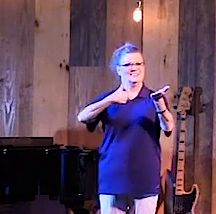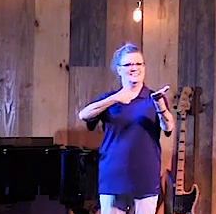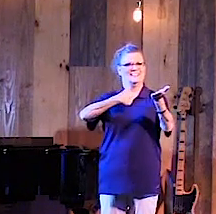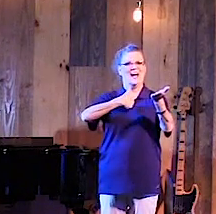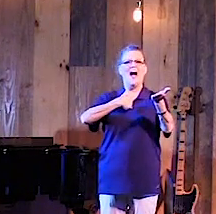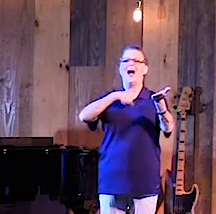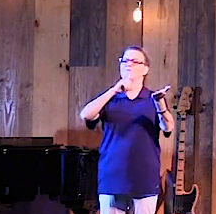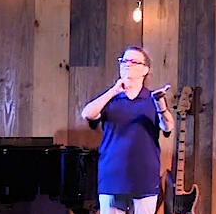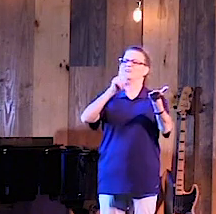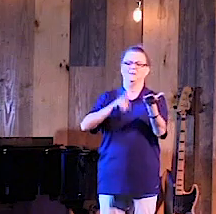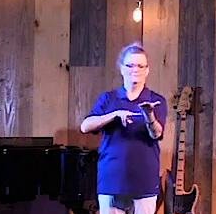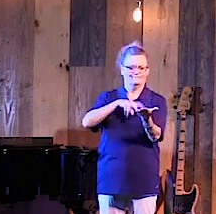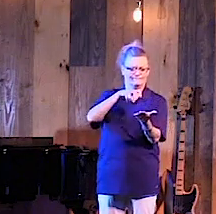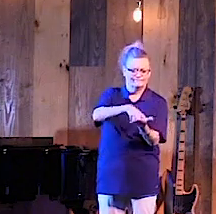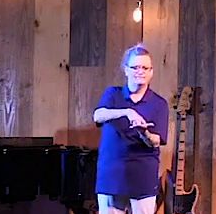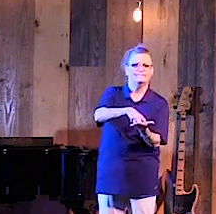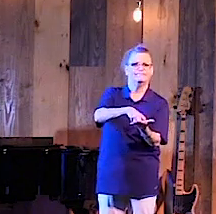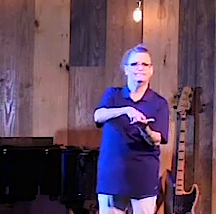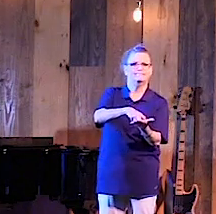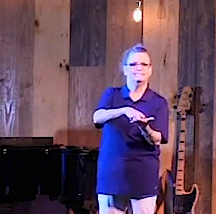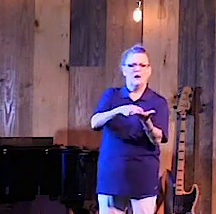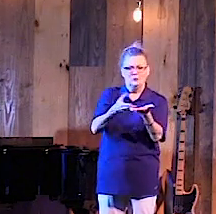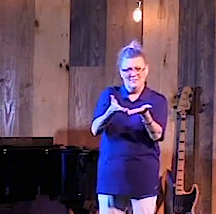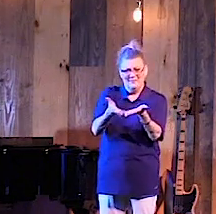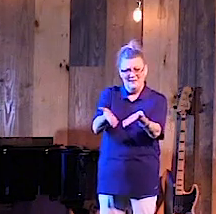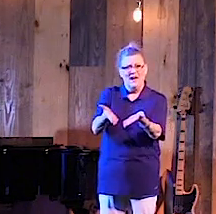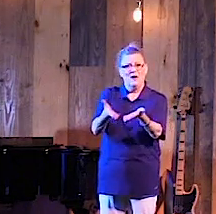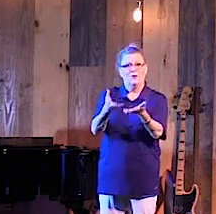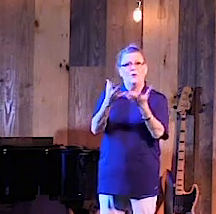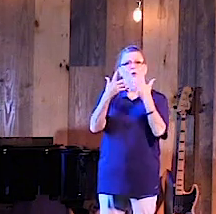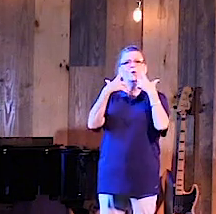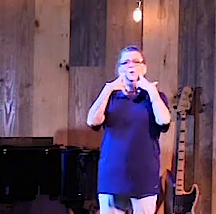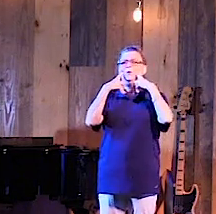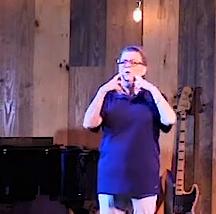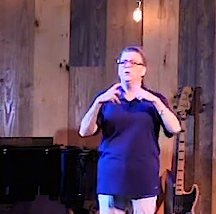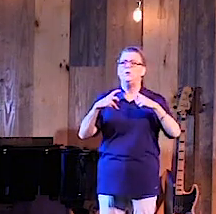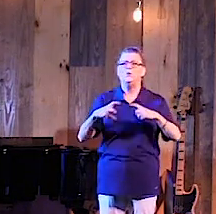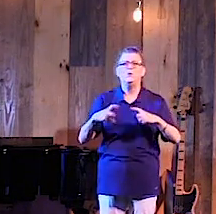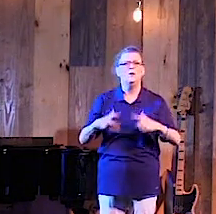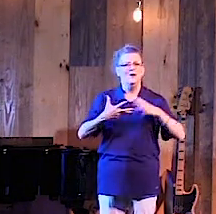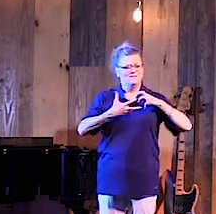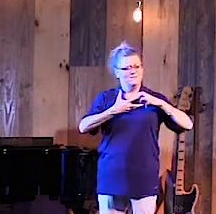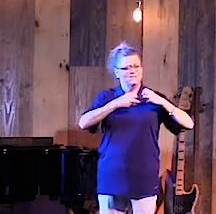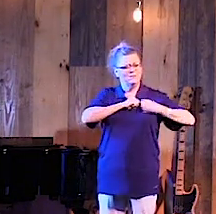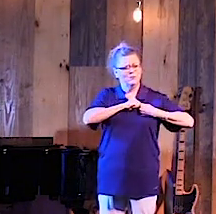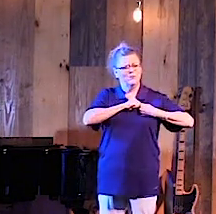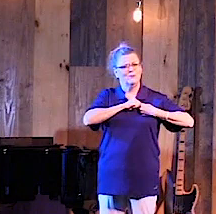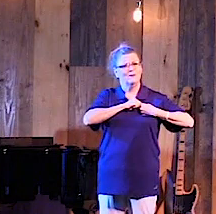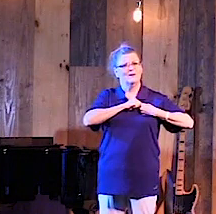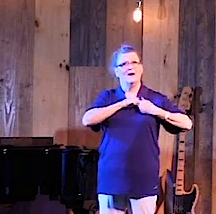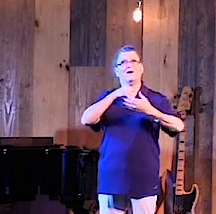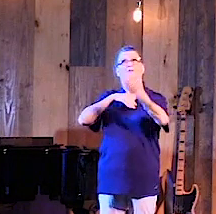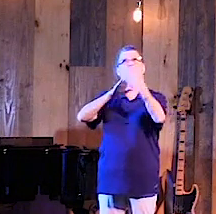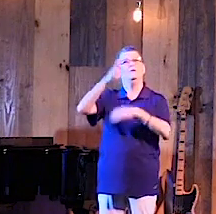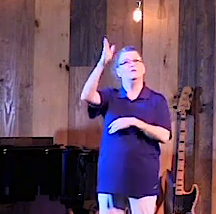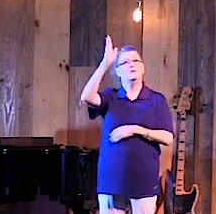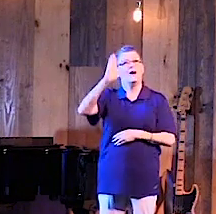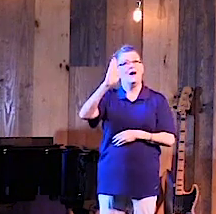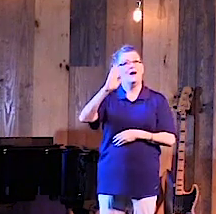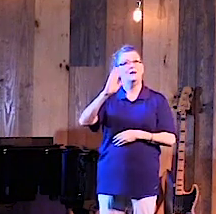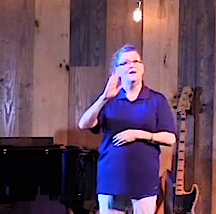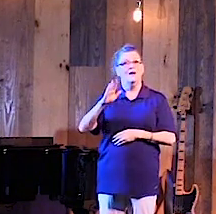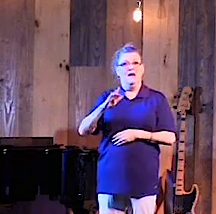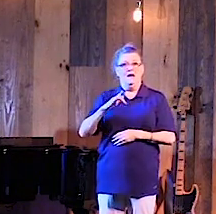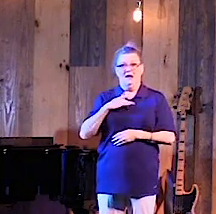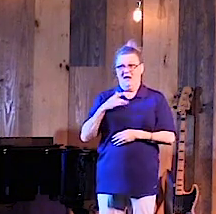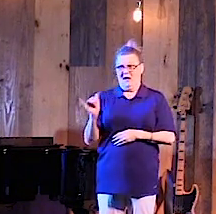to my knees. And I was there weeping and broken in front of God and everybody. And I felt like the floor was getting hot and